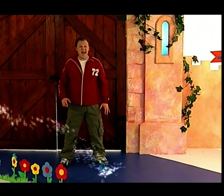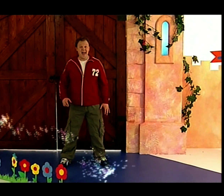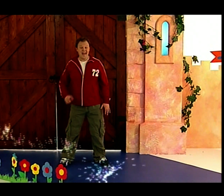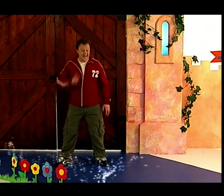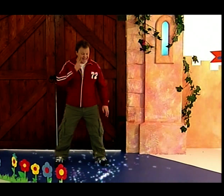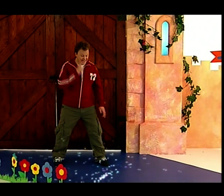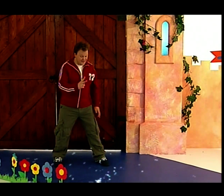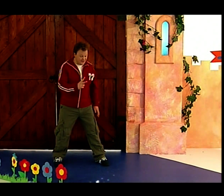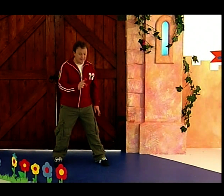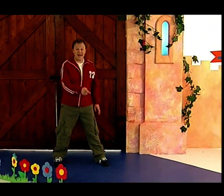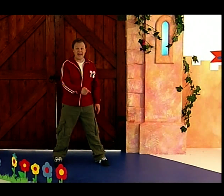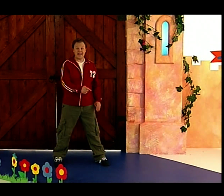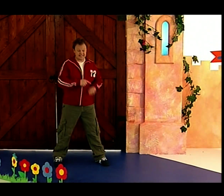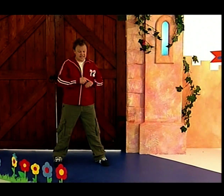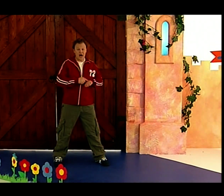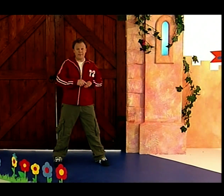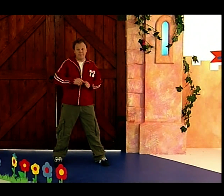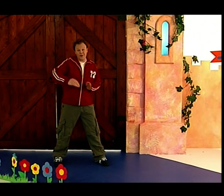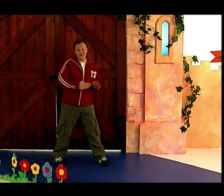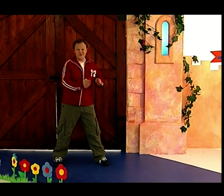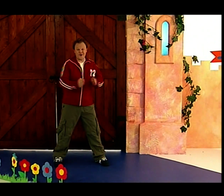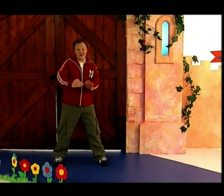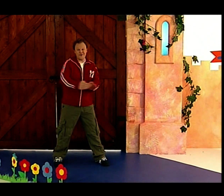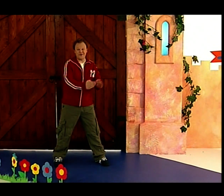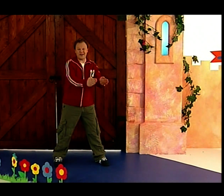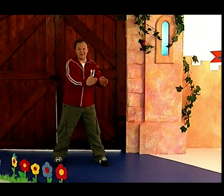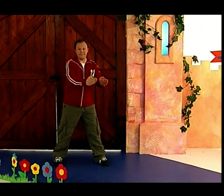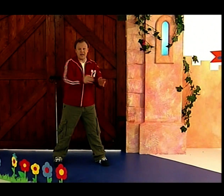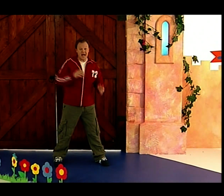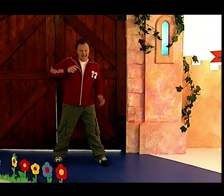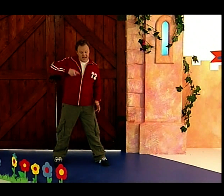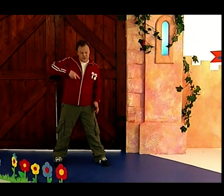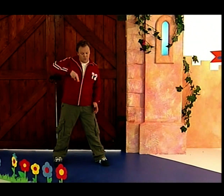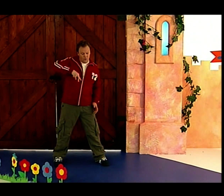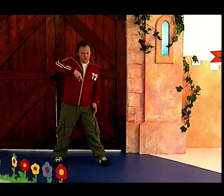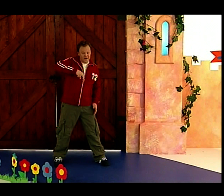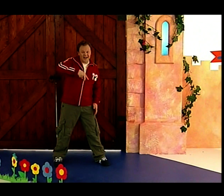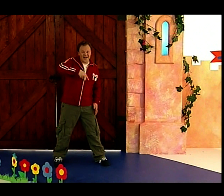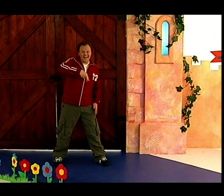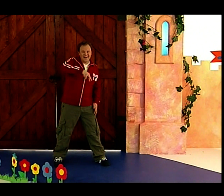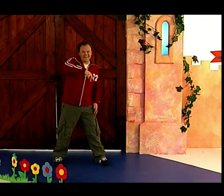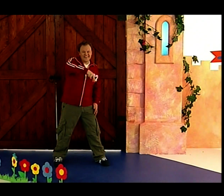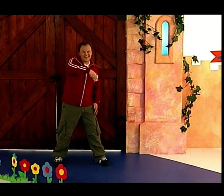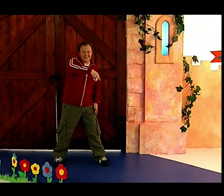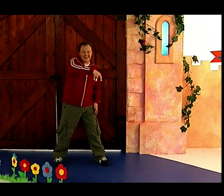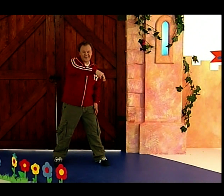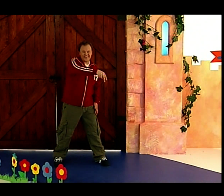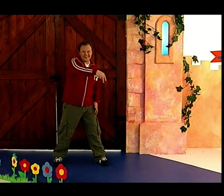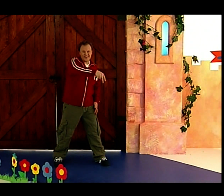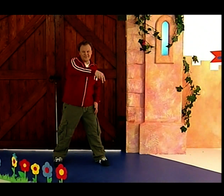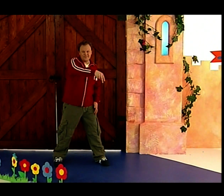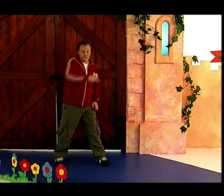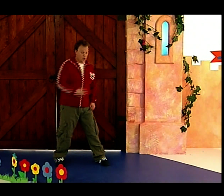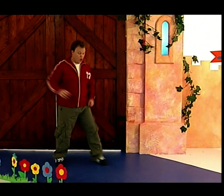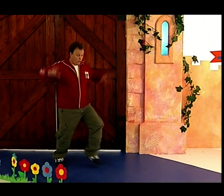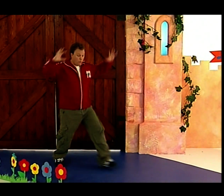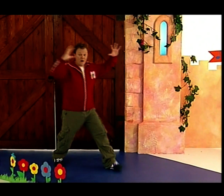Hey, look! Here's a blue road. Let's walk along the road. One